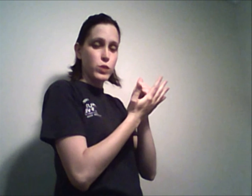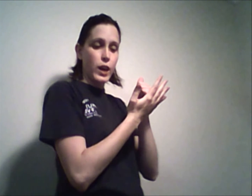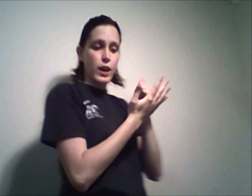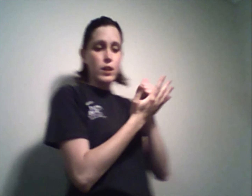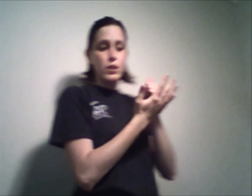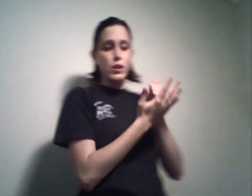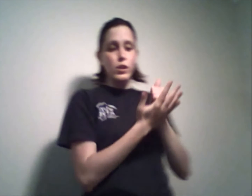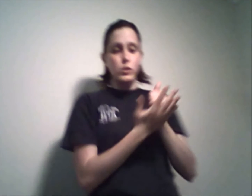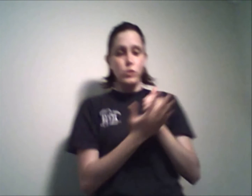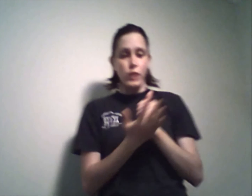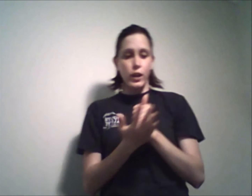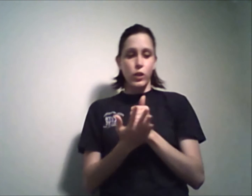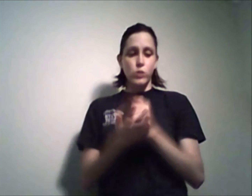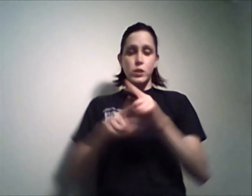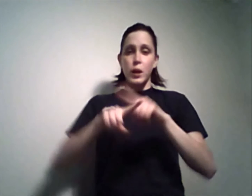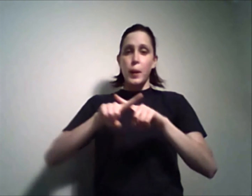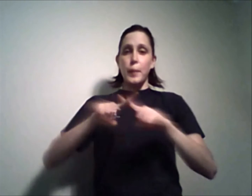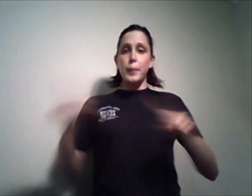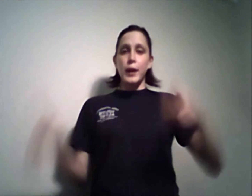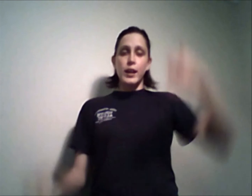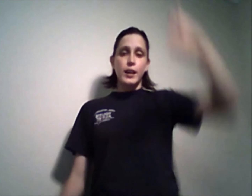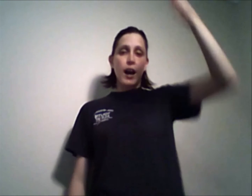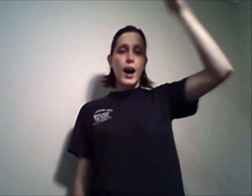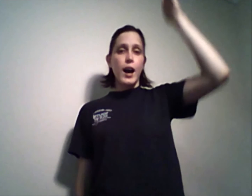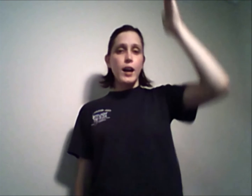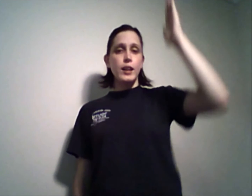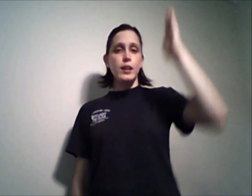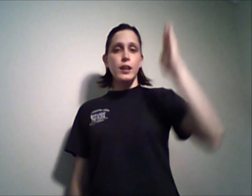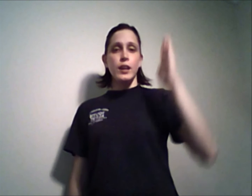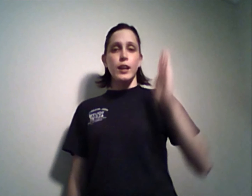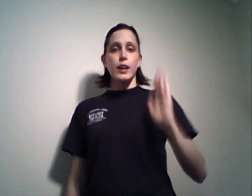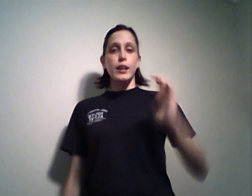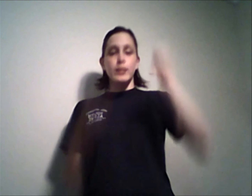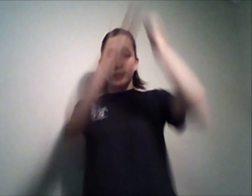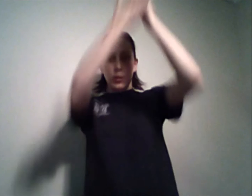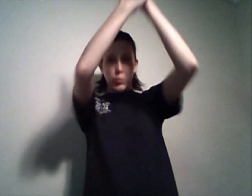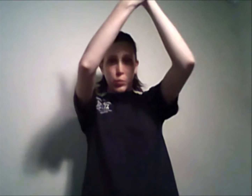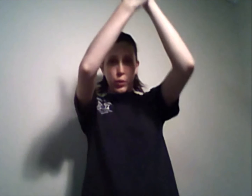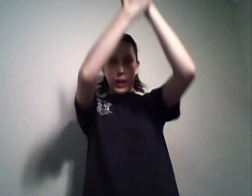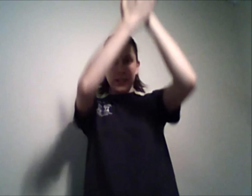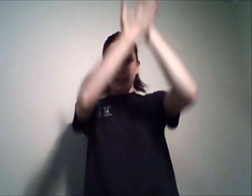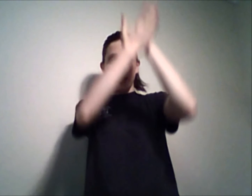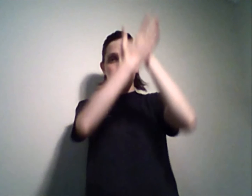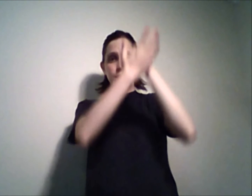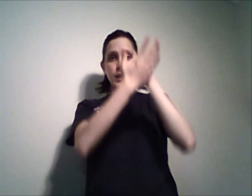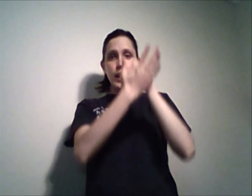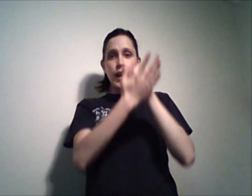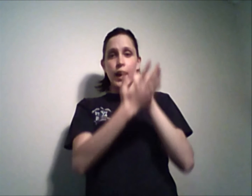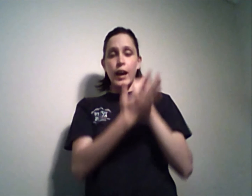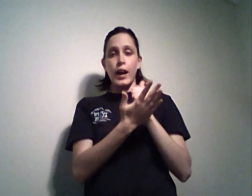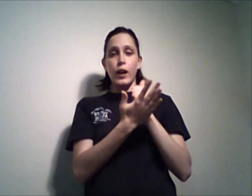Okay? So that goes, but God is present help.